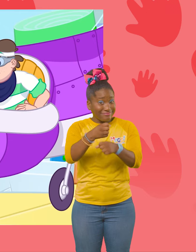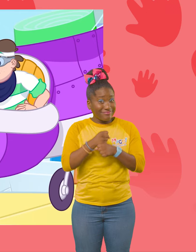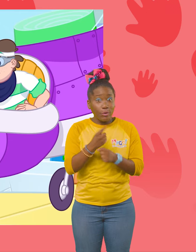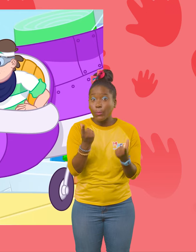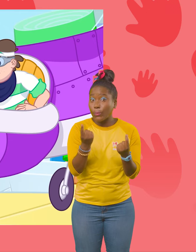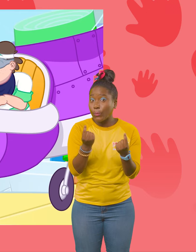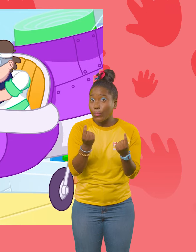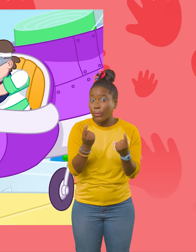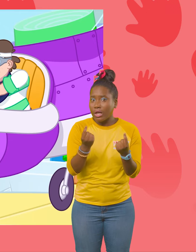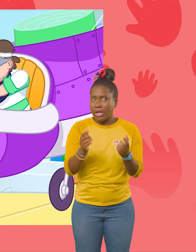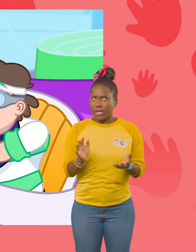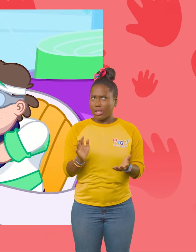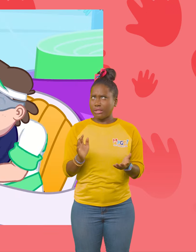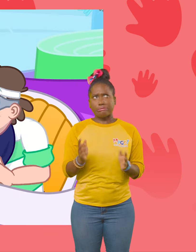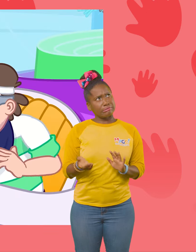cream,